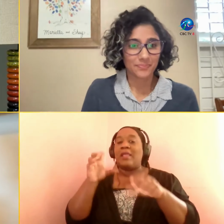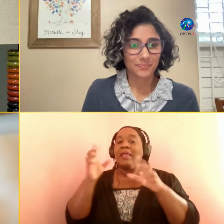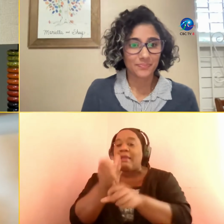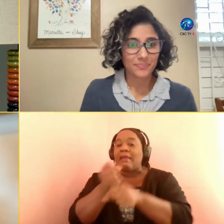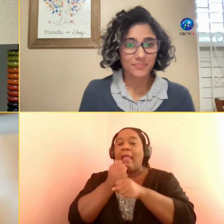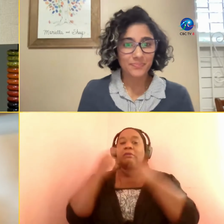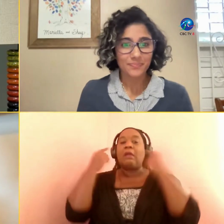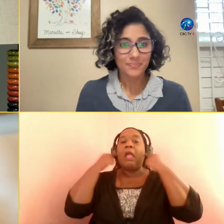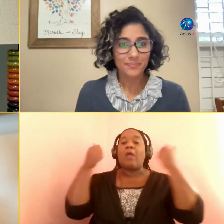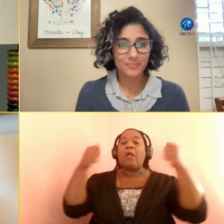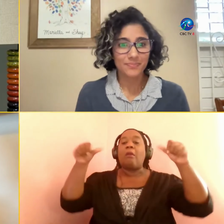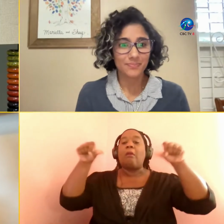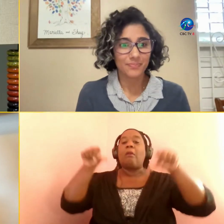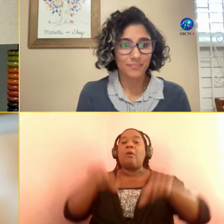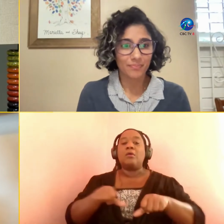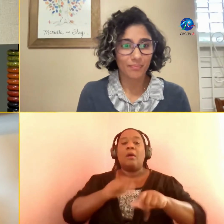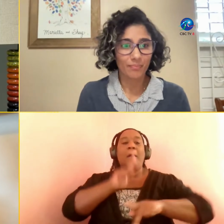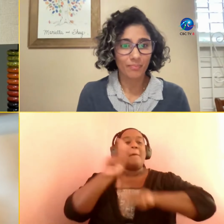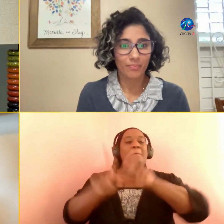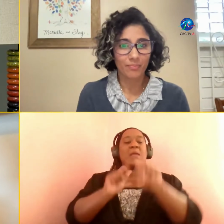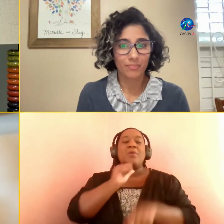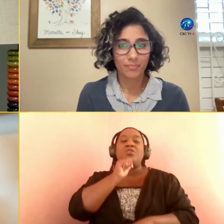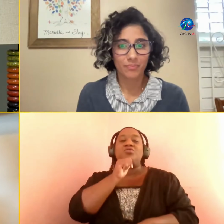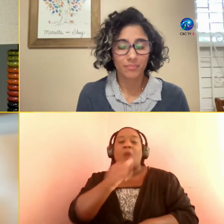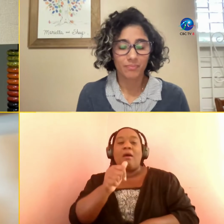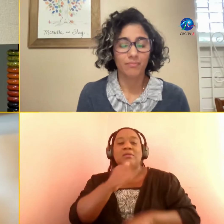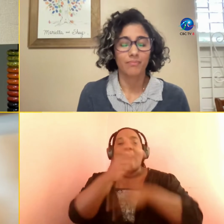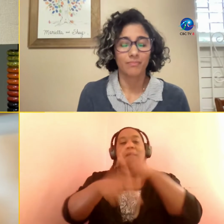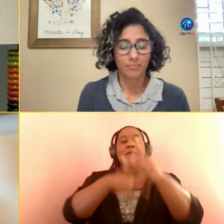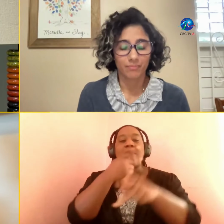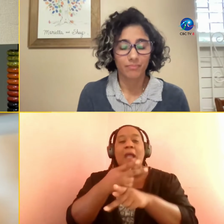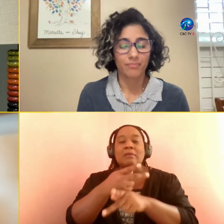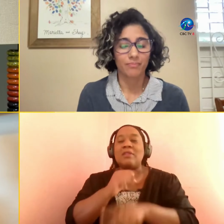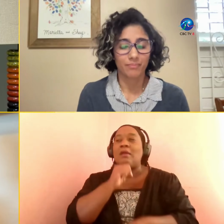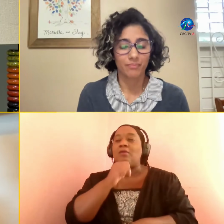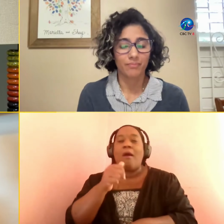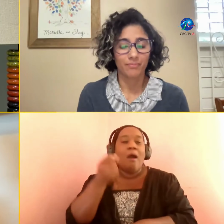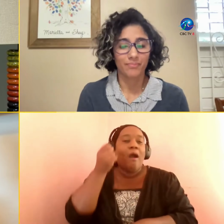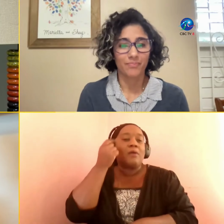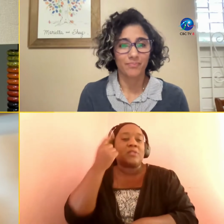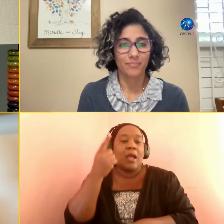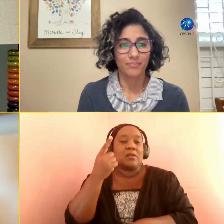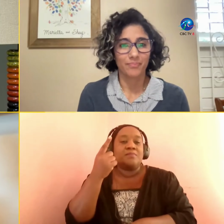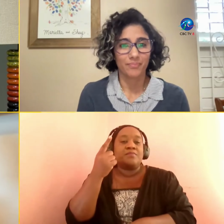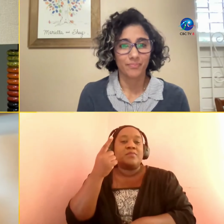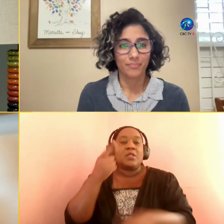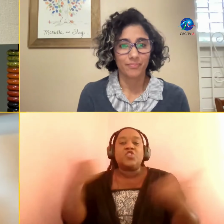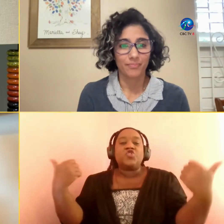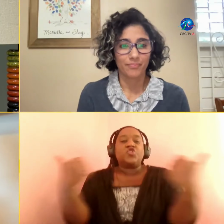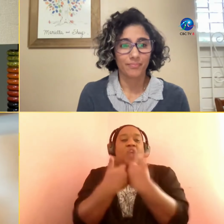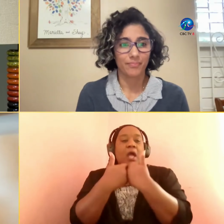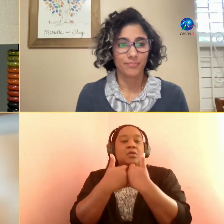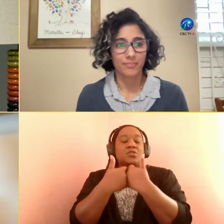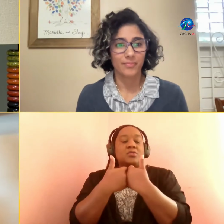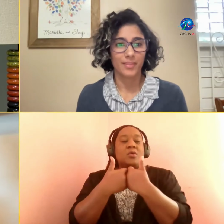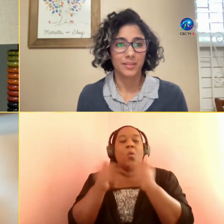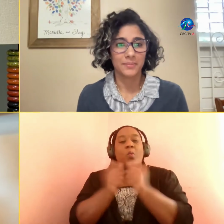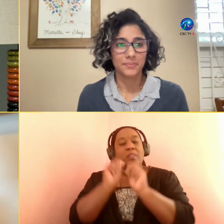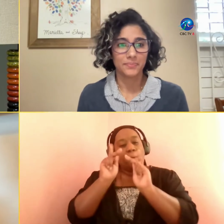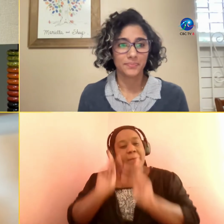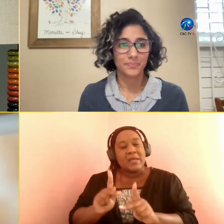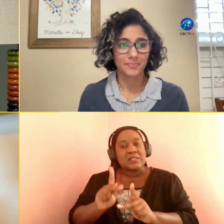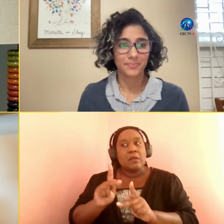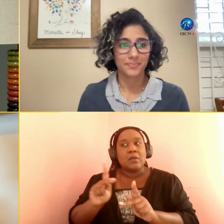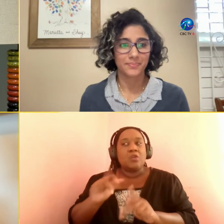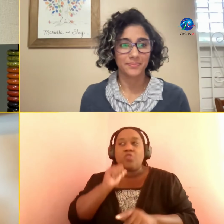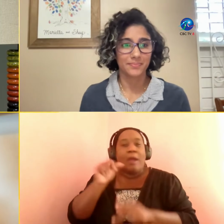people are not that kind. They don't quite understand that the challenge with the individual in hearing clearly what is being communicated.